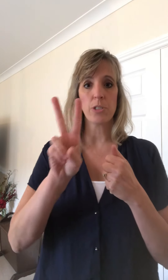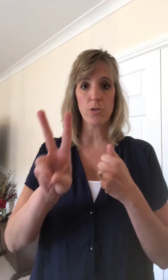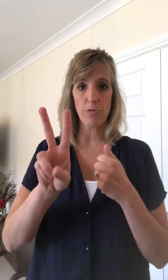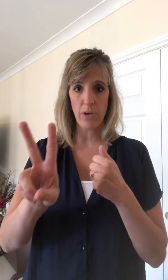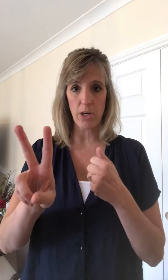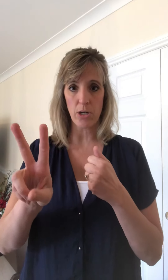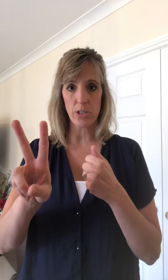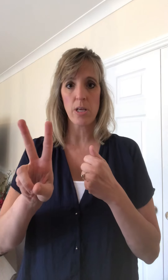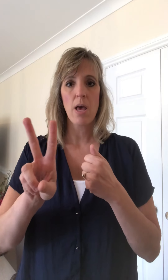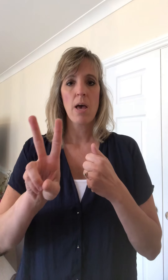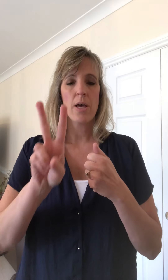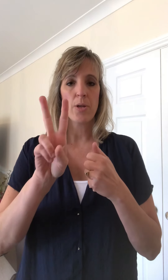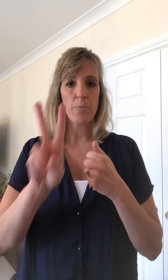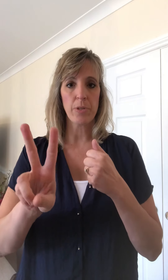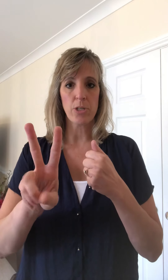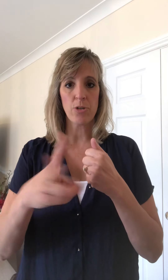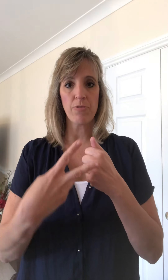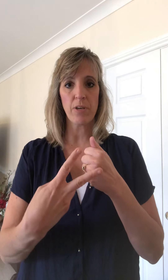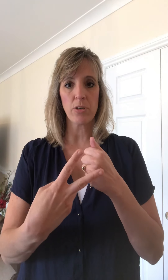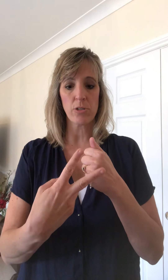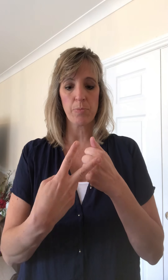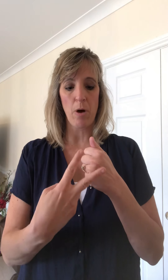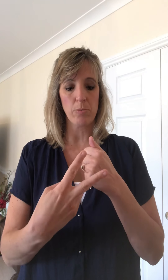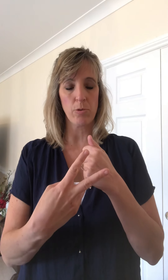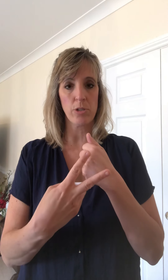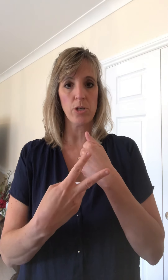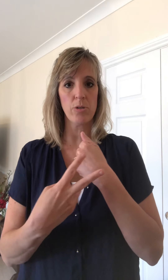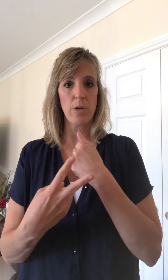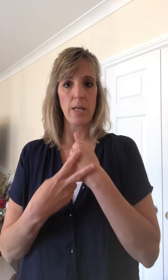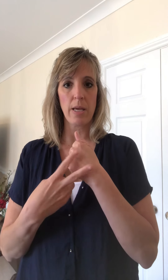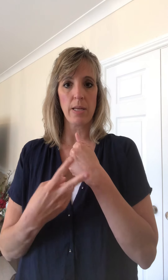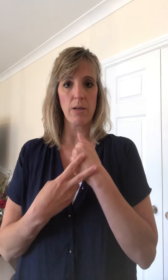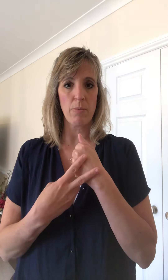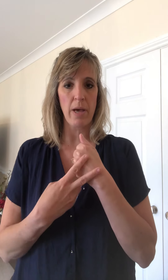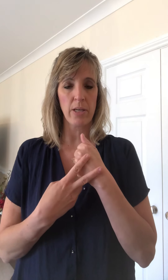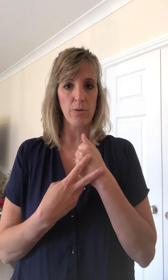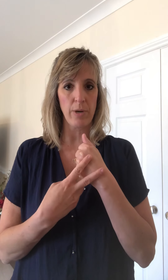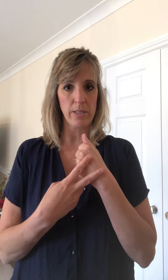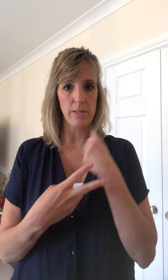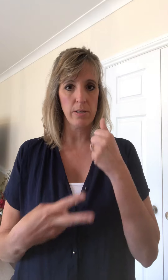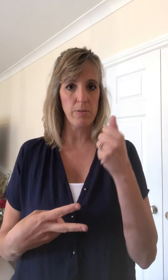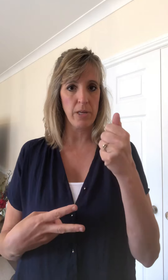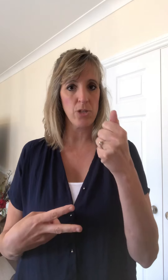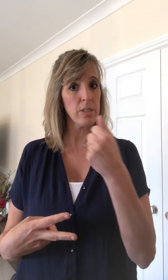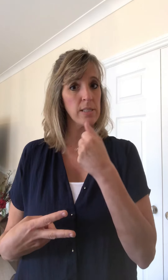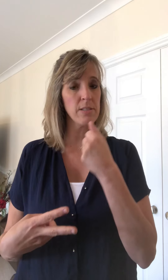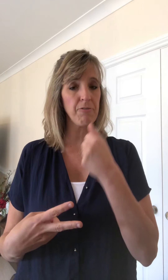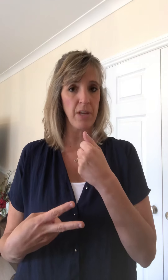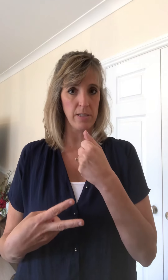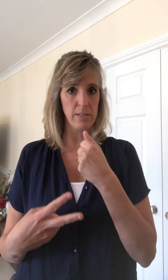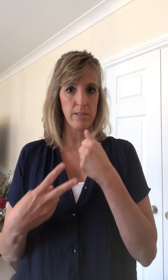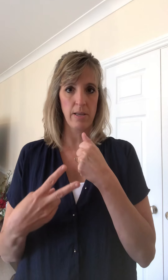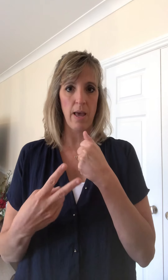2 fingers and you put the 2 fingers palm towards you and you hit it on the back of your wrist. So make sure this is a fist,